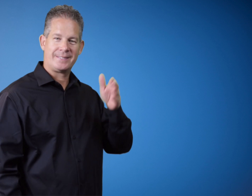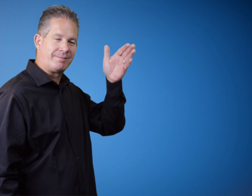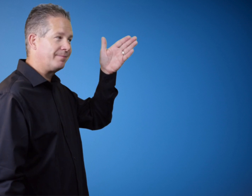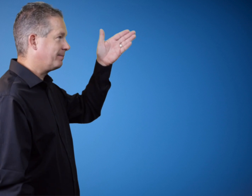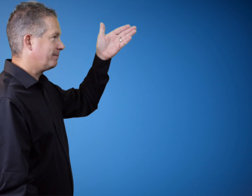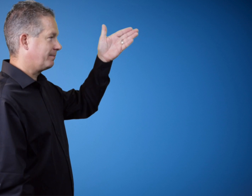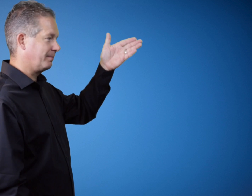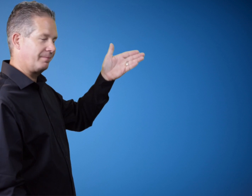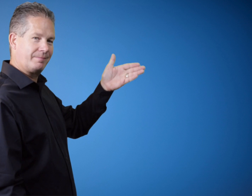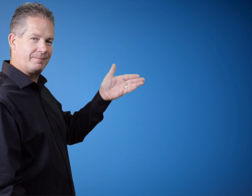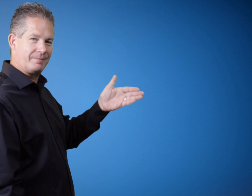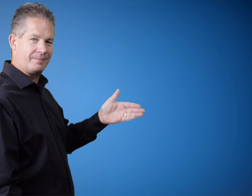When you're 16, here's what is involved.